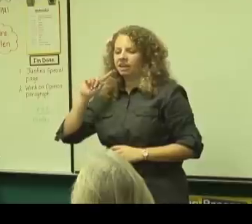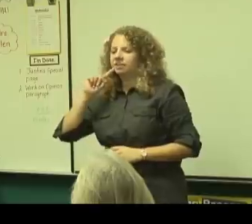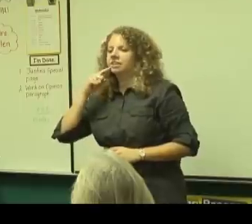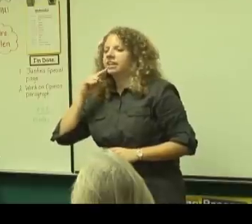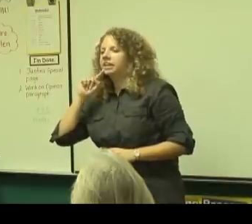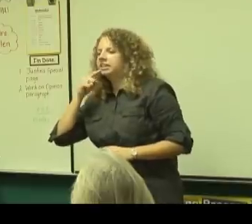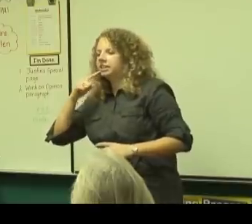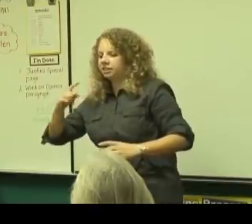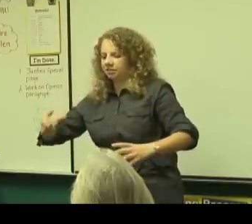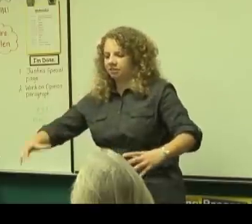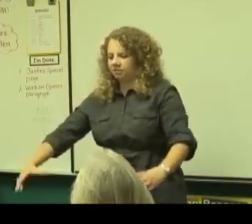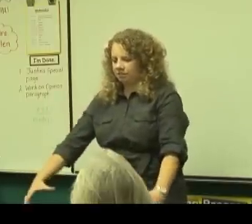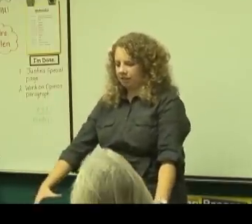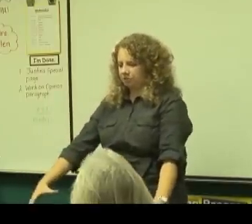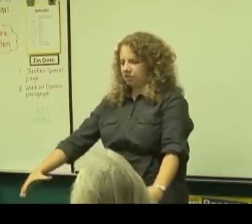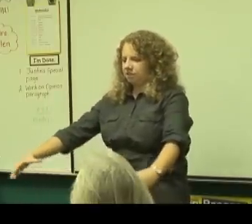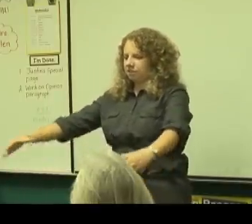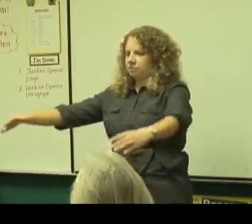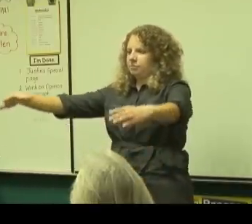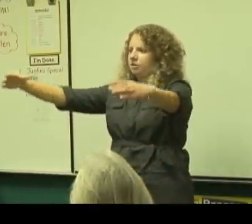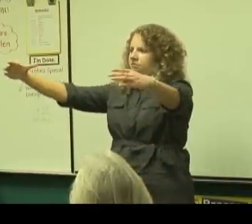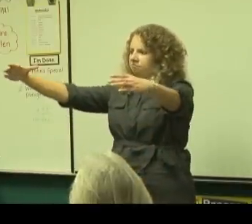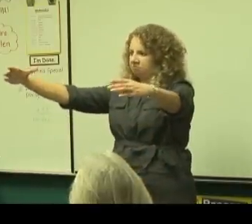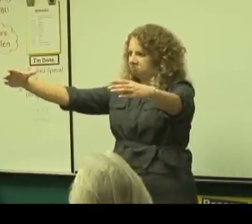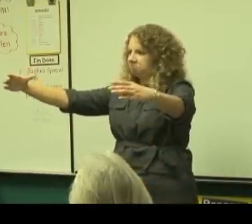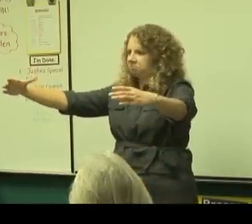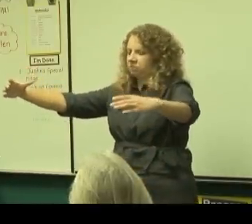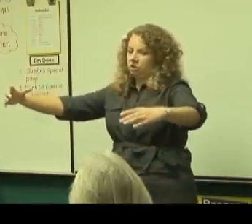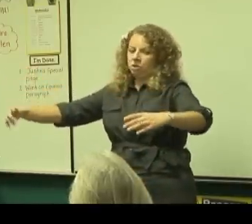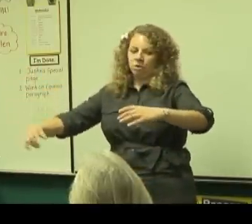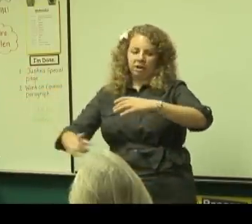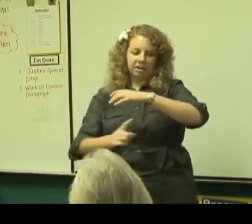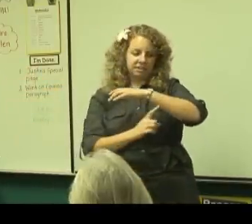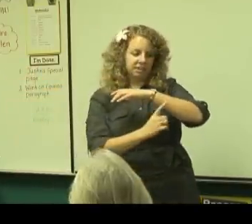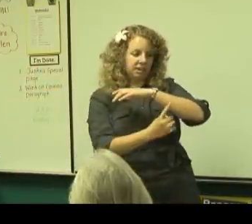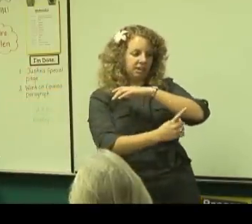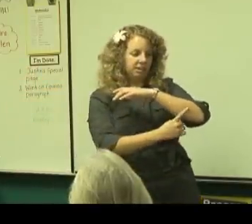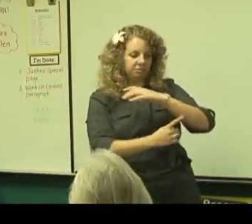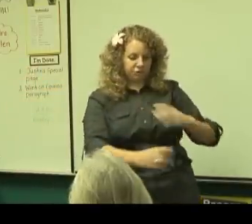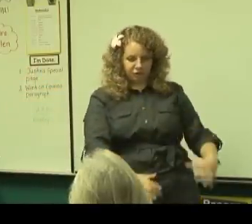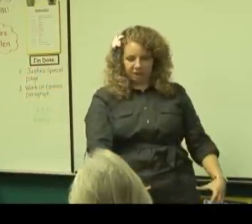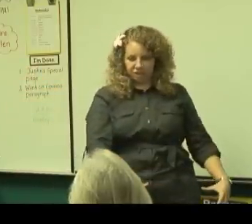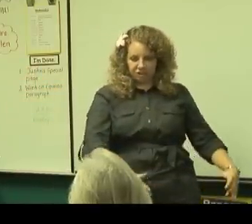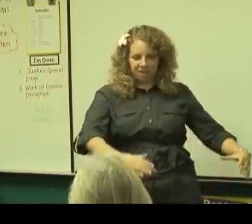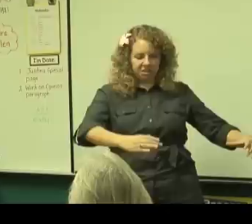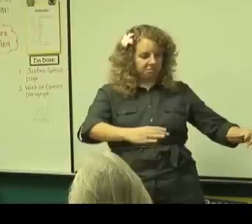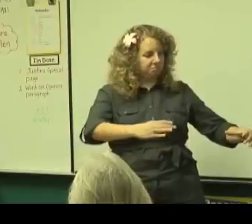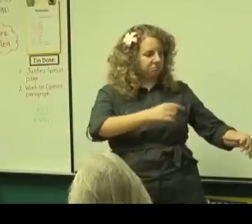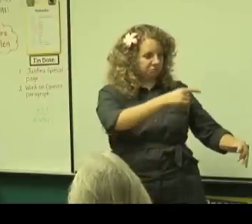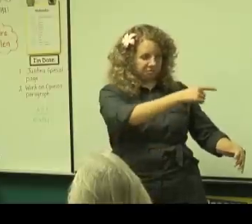in the candy, outside like the bin. Or I could say the trash can over